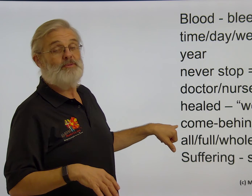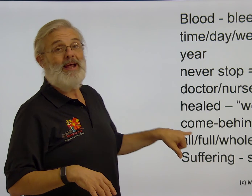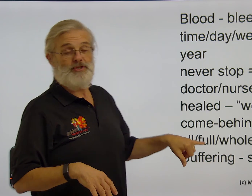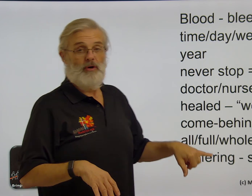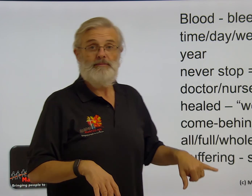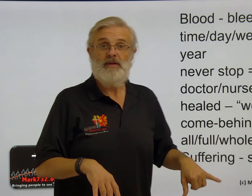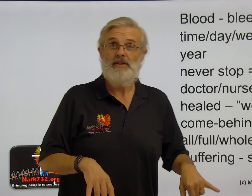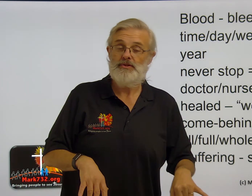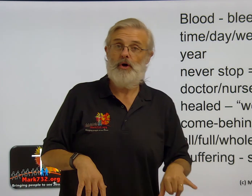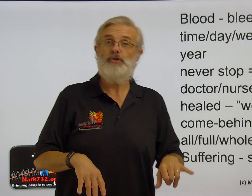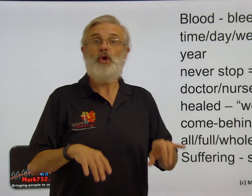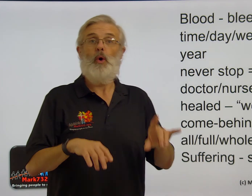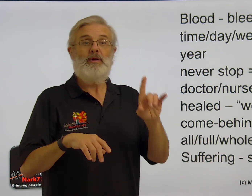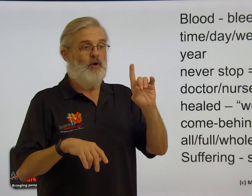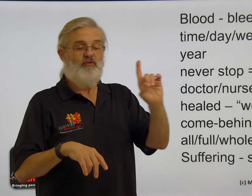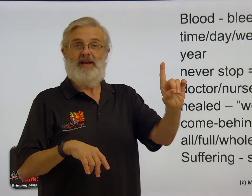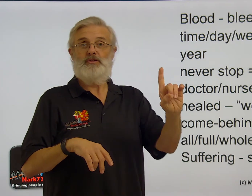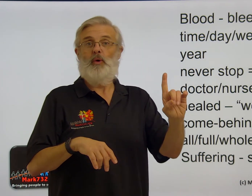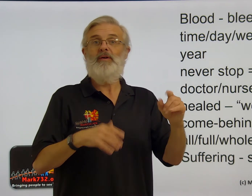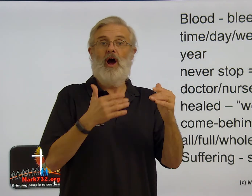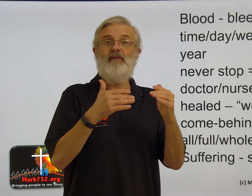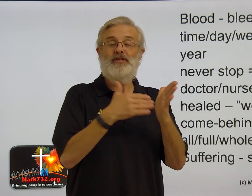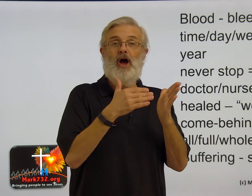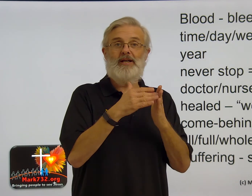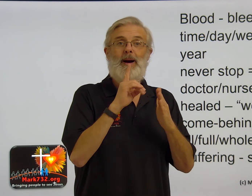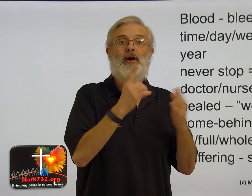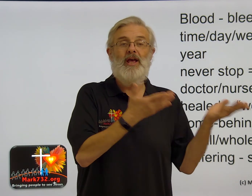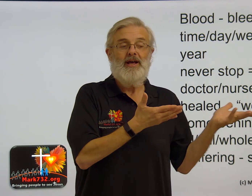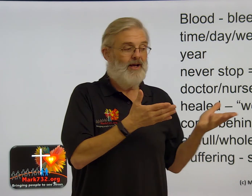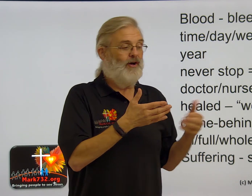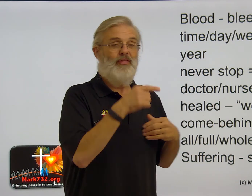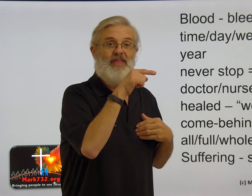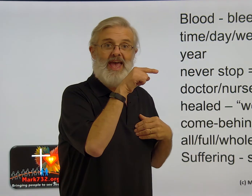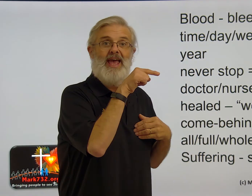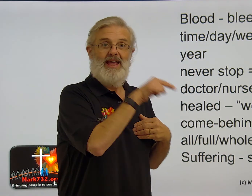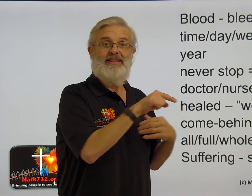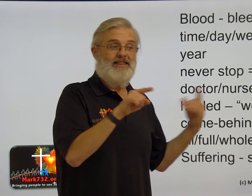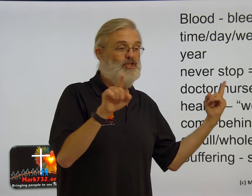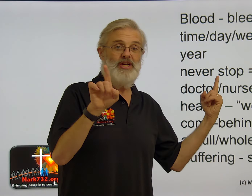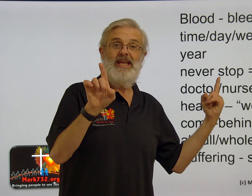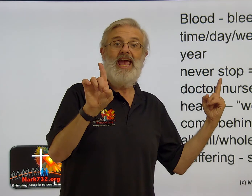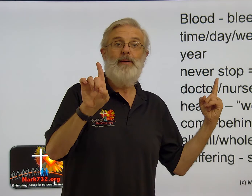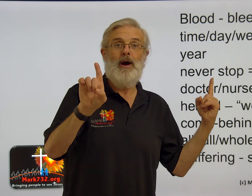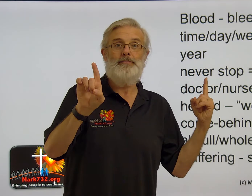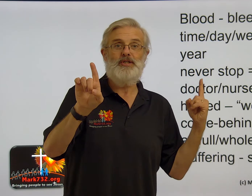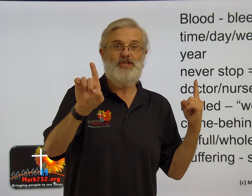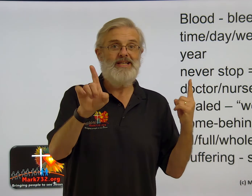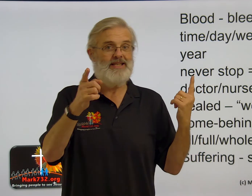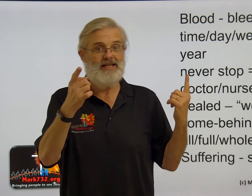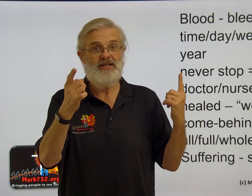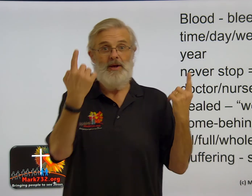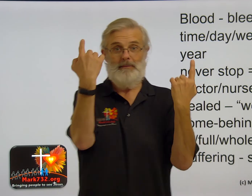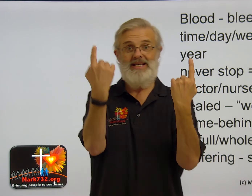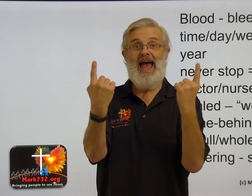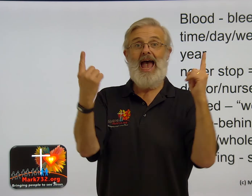Spatial. So showing movement. So we've often talked about, she came up to Jesus, but now